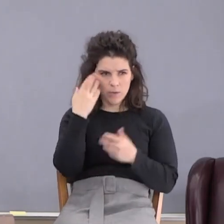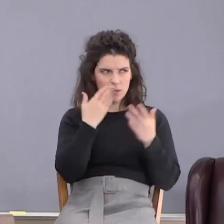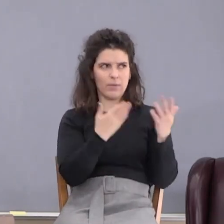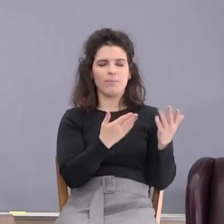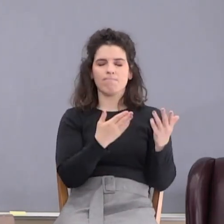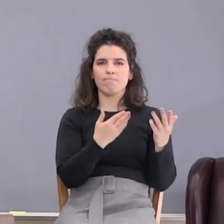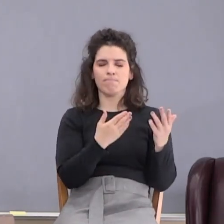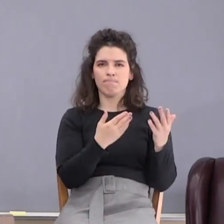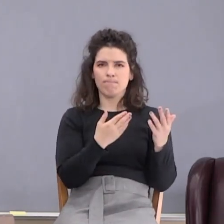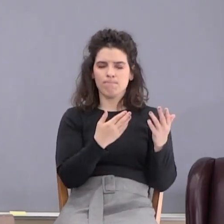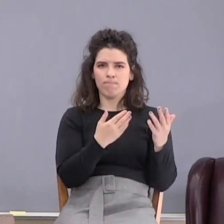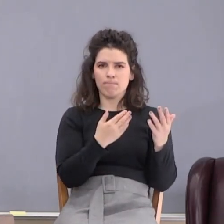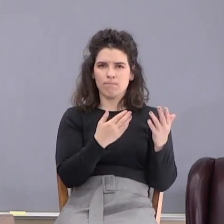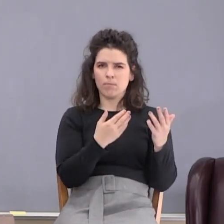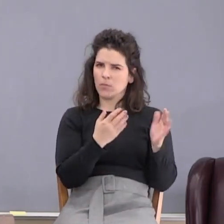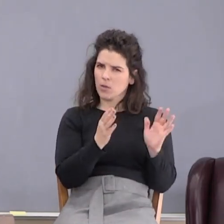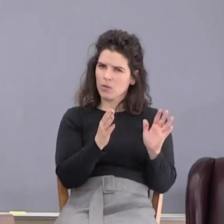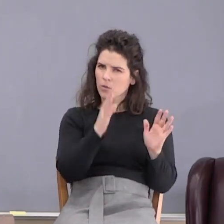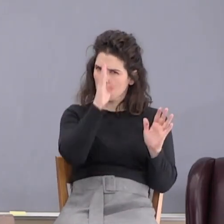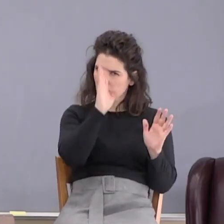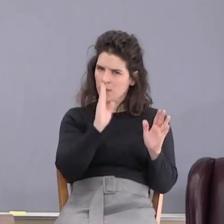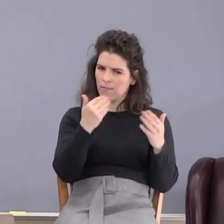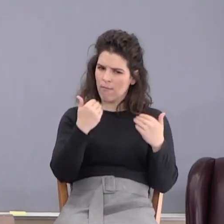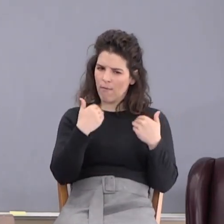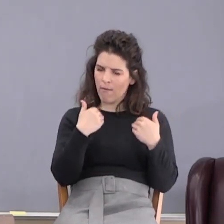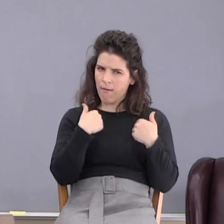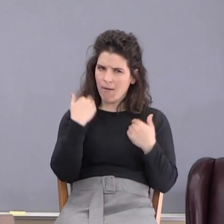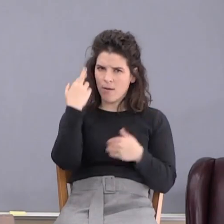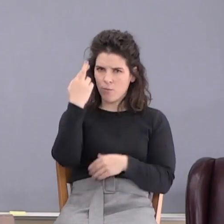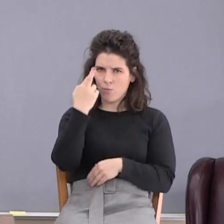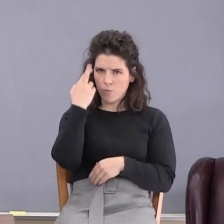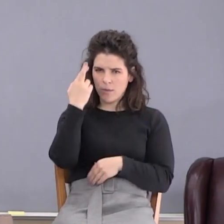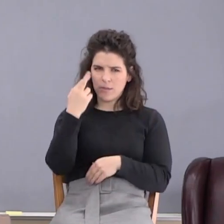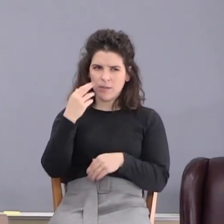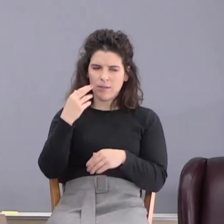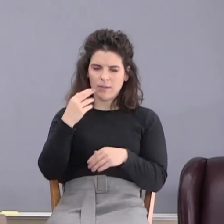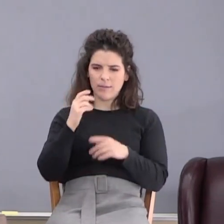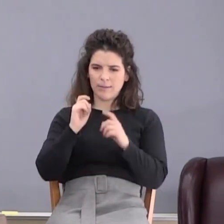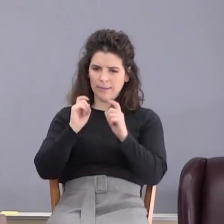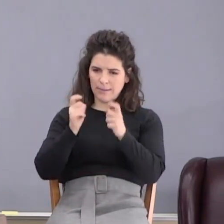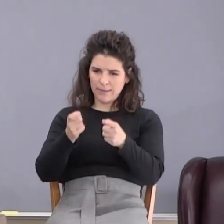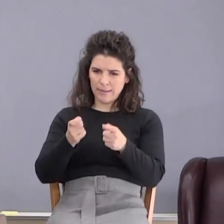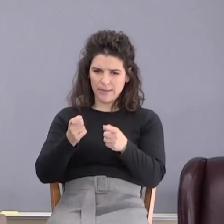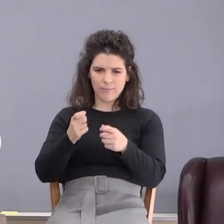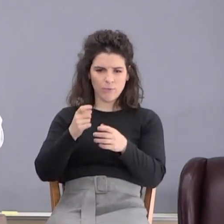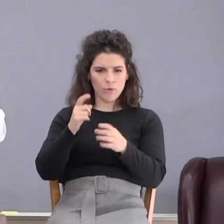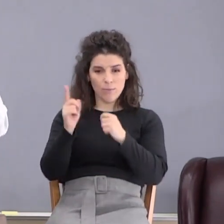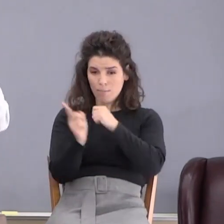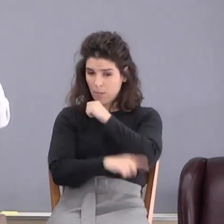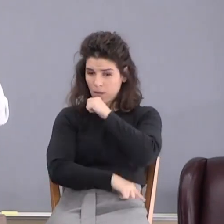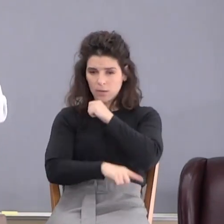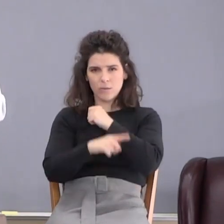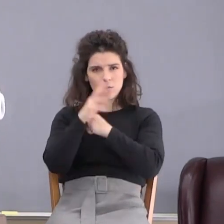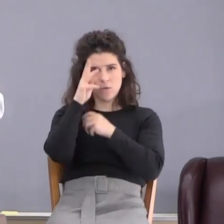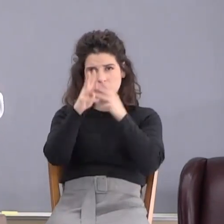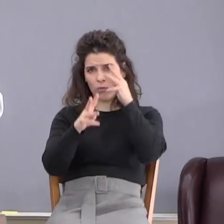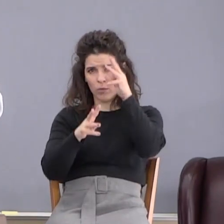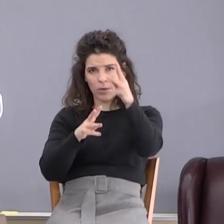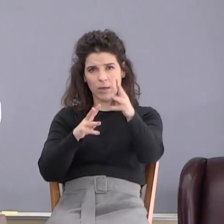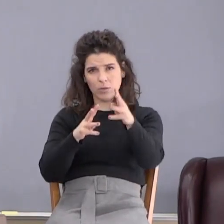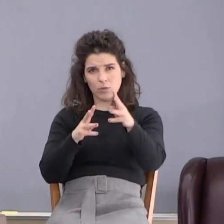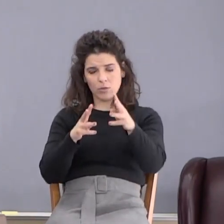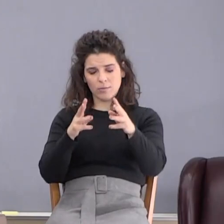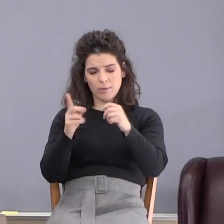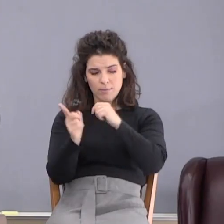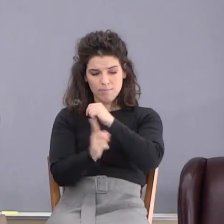him. So God had a reason to sentence creation to